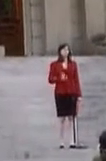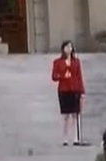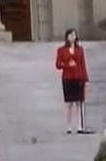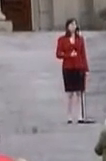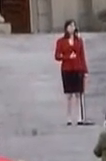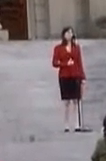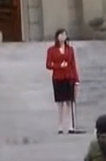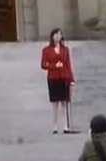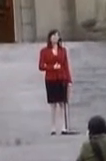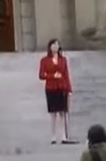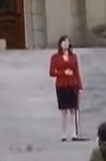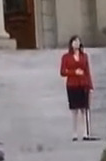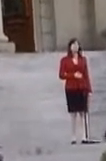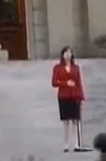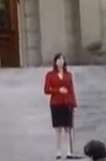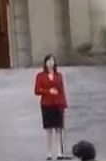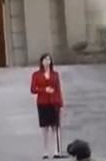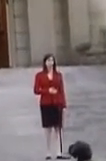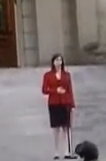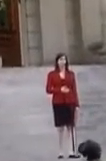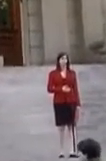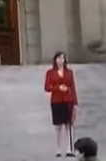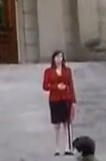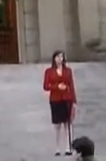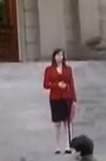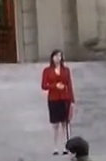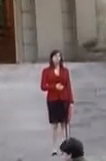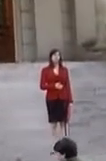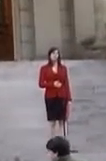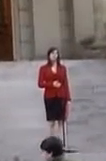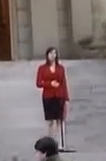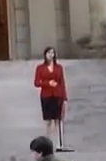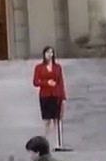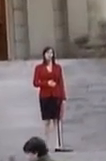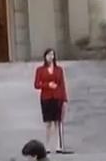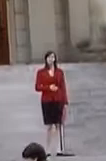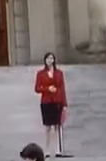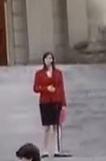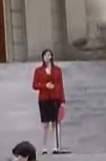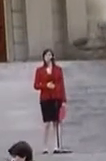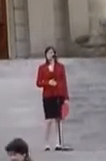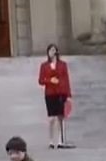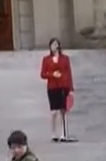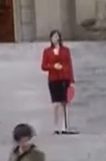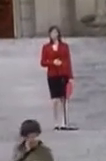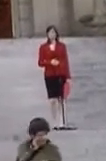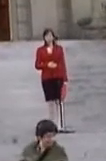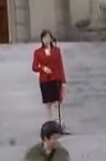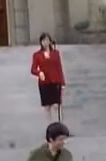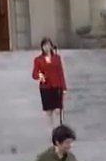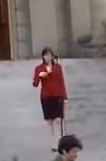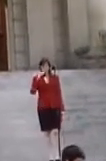was informed that I had been banned from speaking on the House floor.